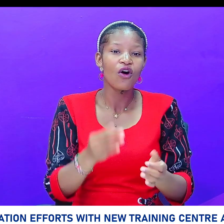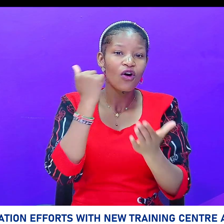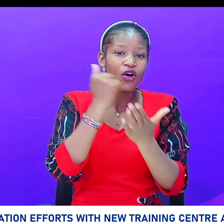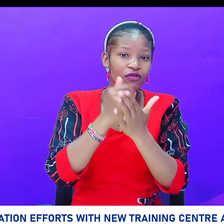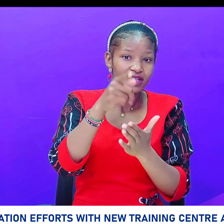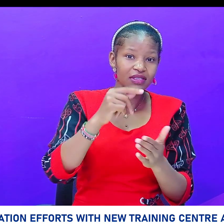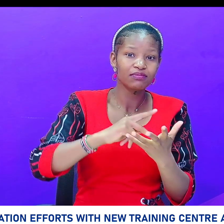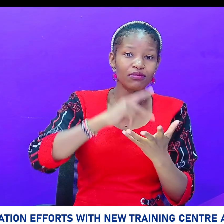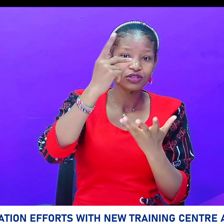offenses.